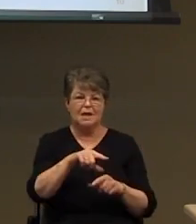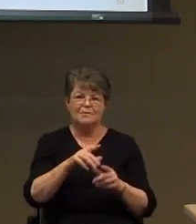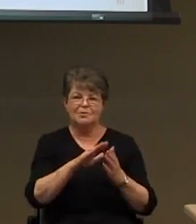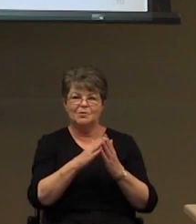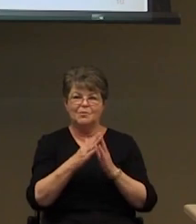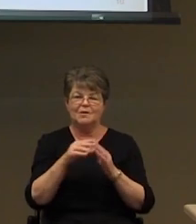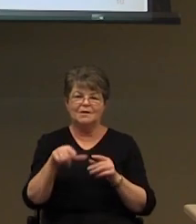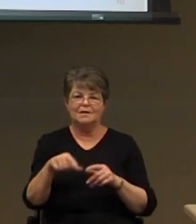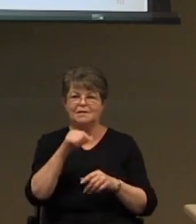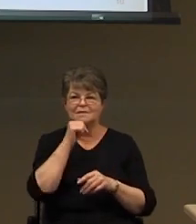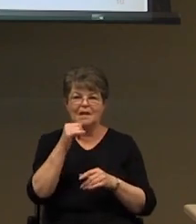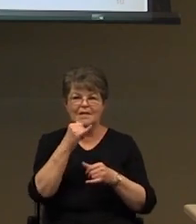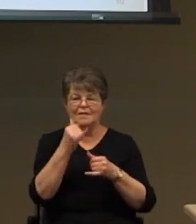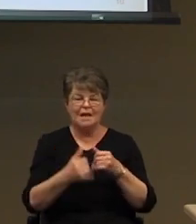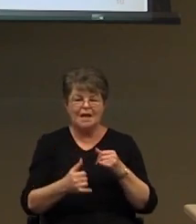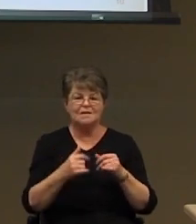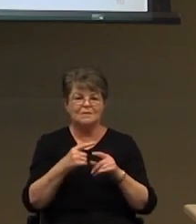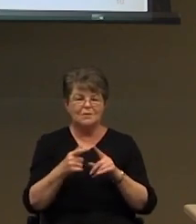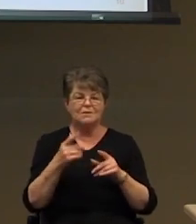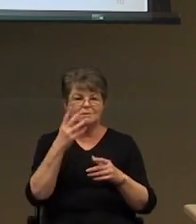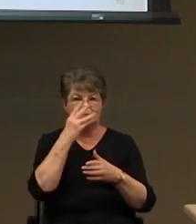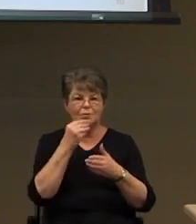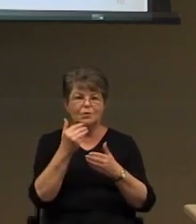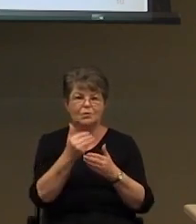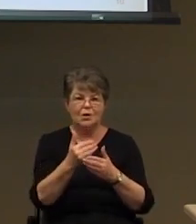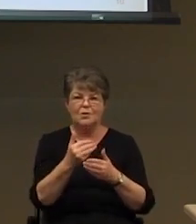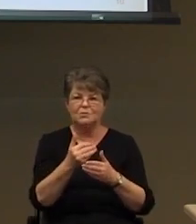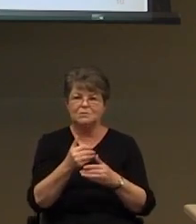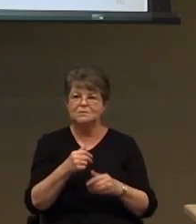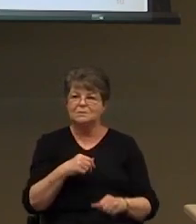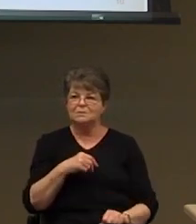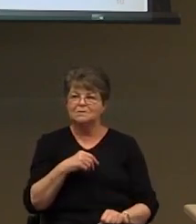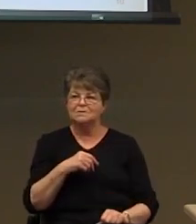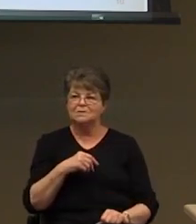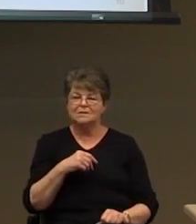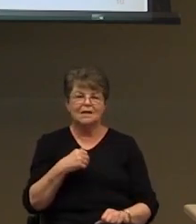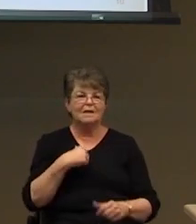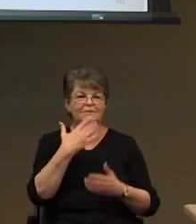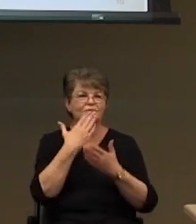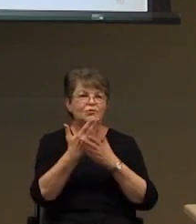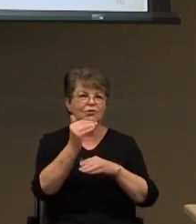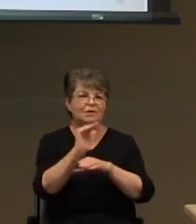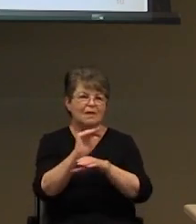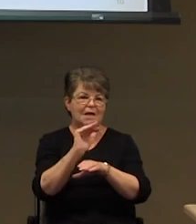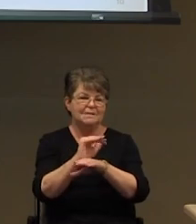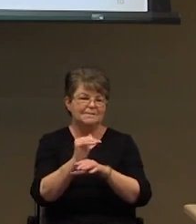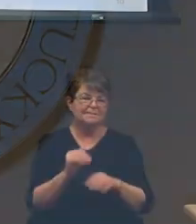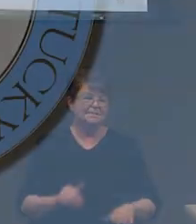this is not the last you'll see of me, but it's pretty close. So take a good night, everyone.